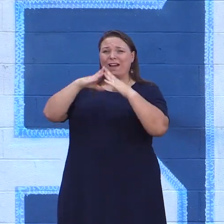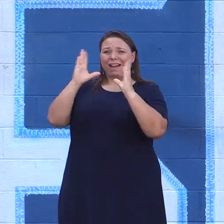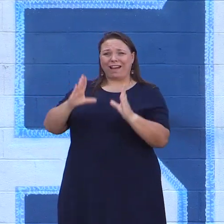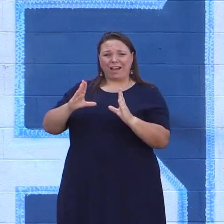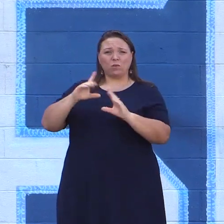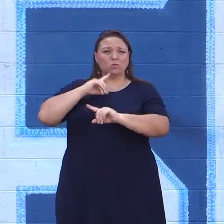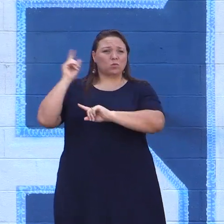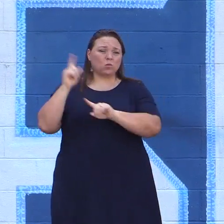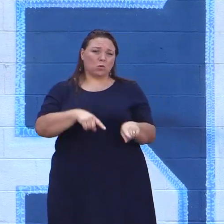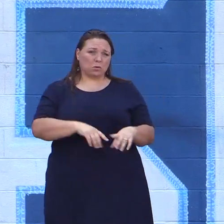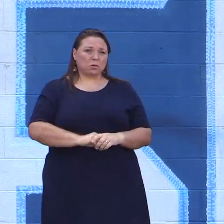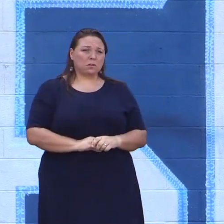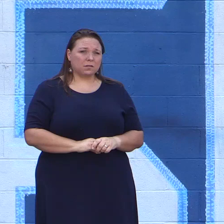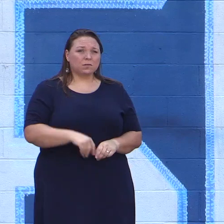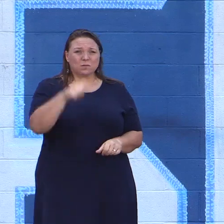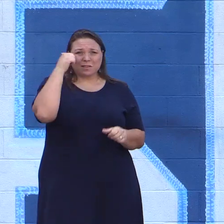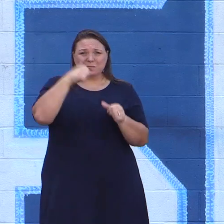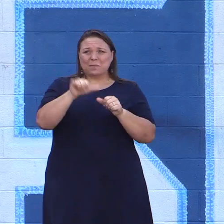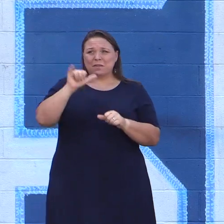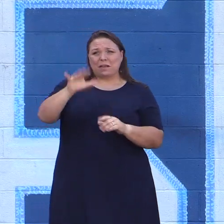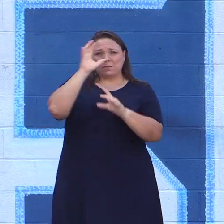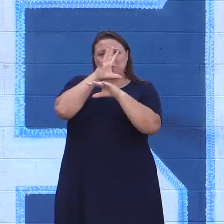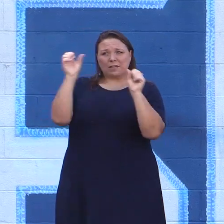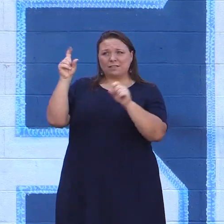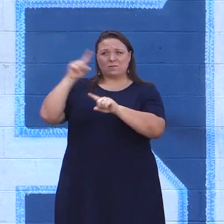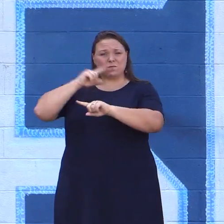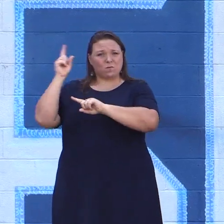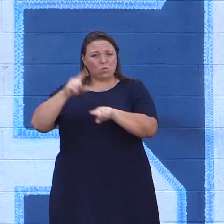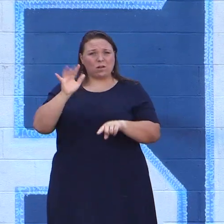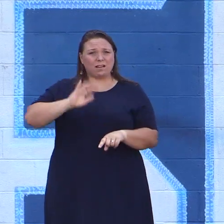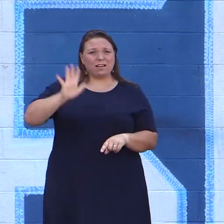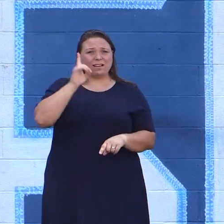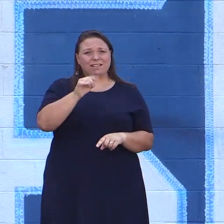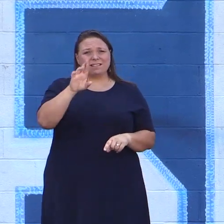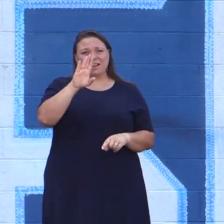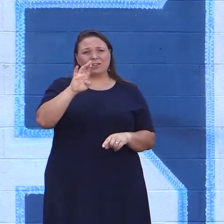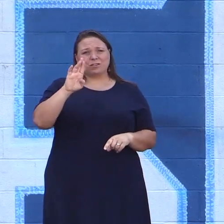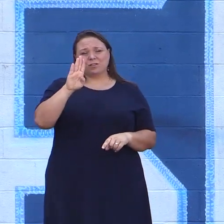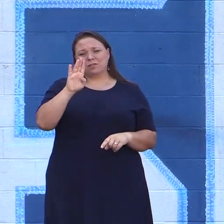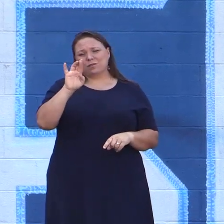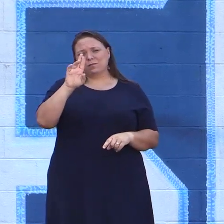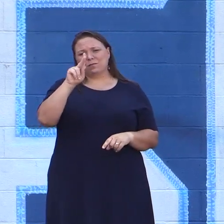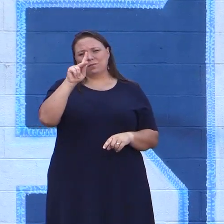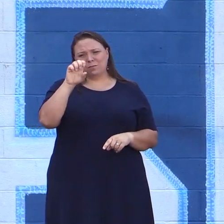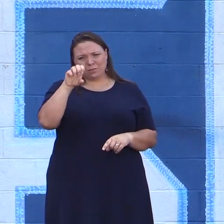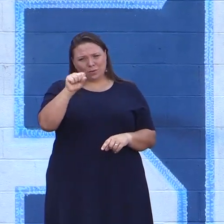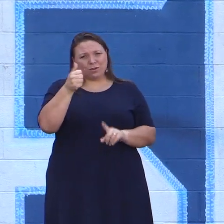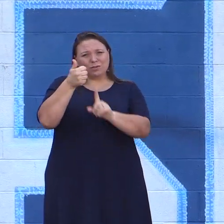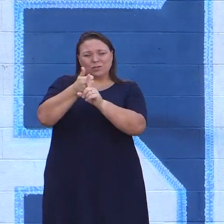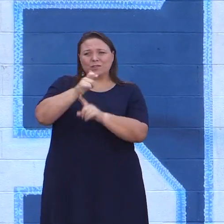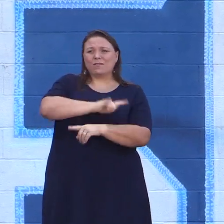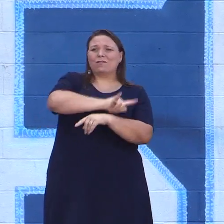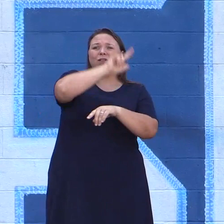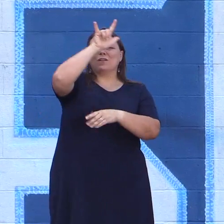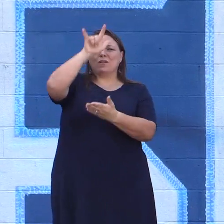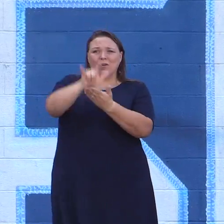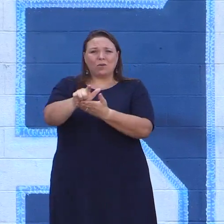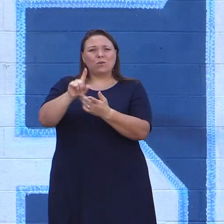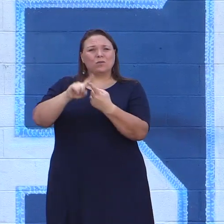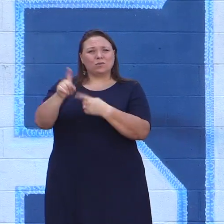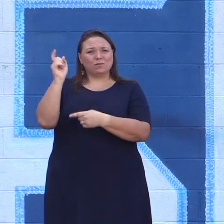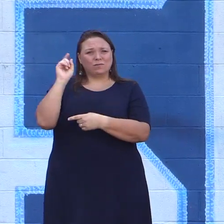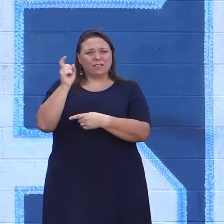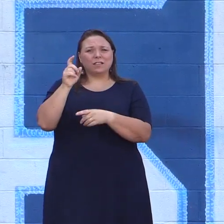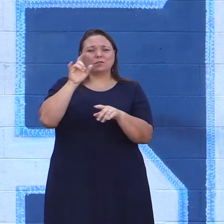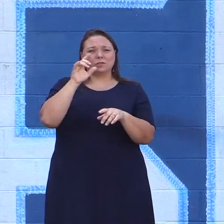directive. If you remember that era, Dr. Burke herself flew to Phoenix and drove from